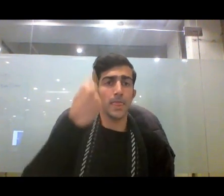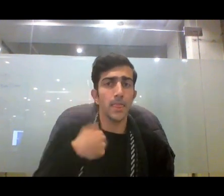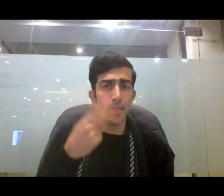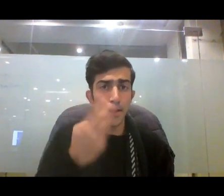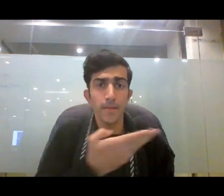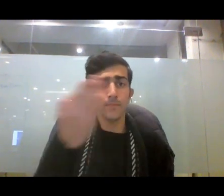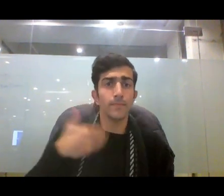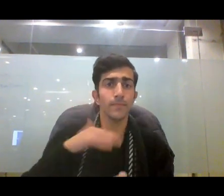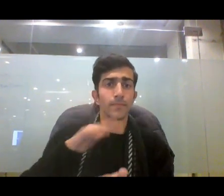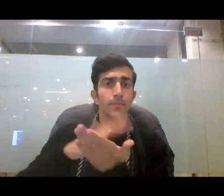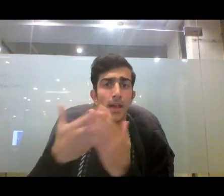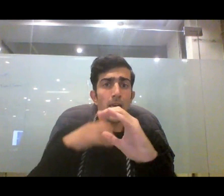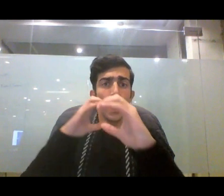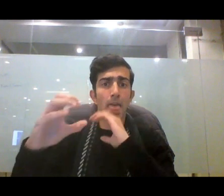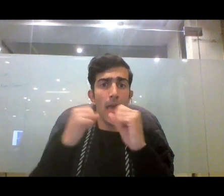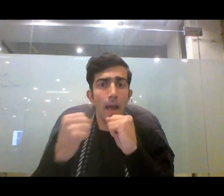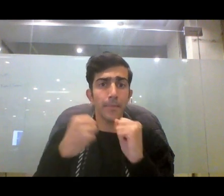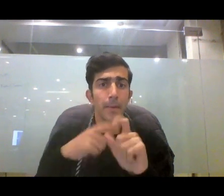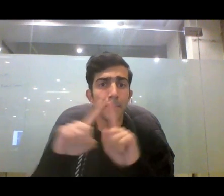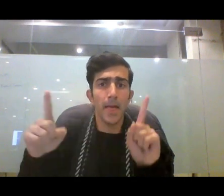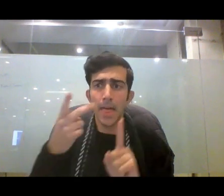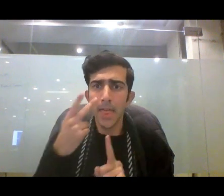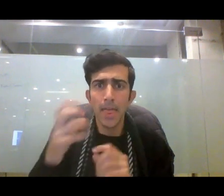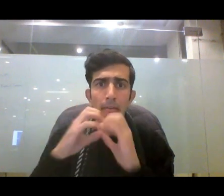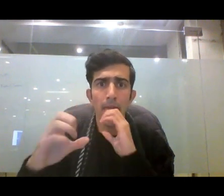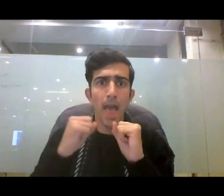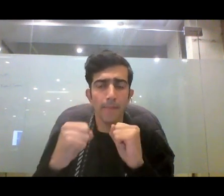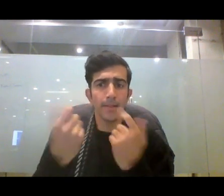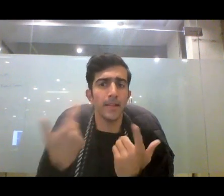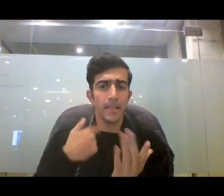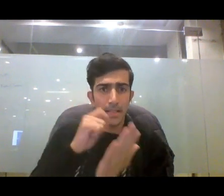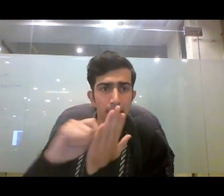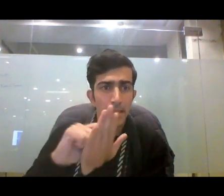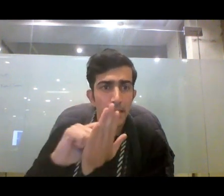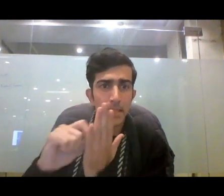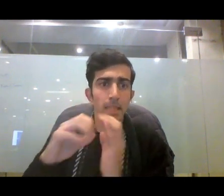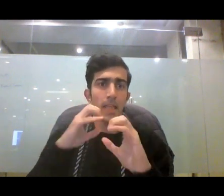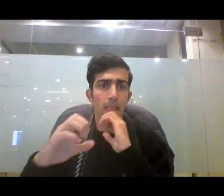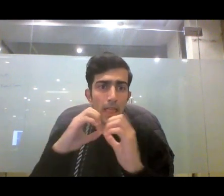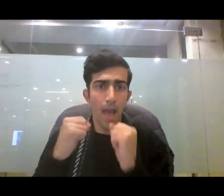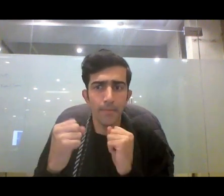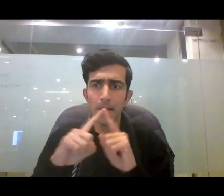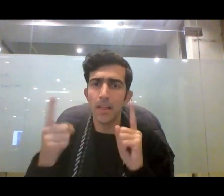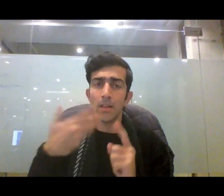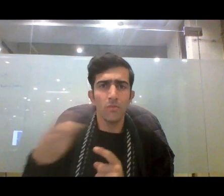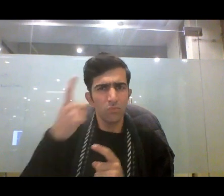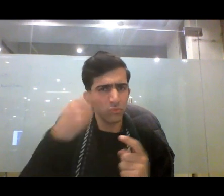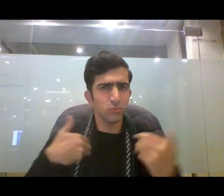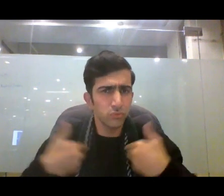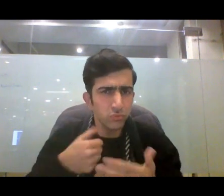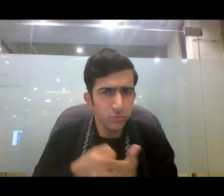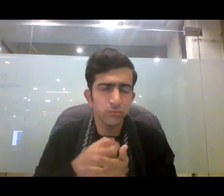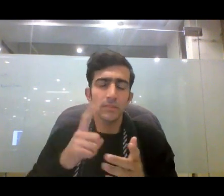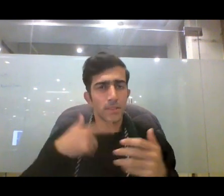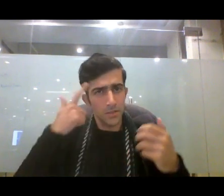I joined the software house as a UI UX designer as well. And I also nominated for the Young